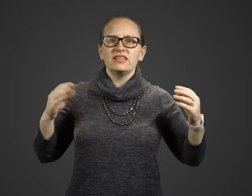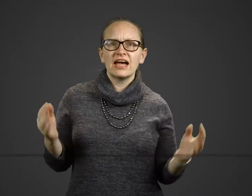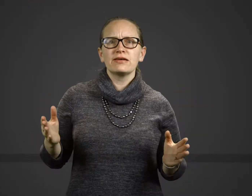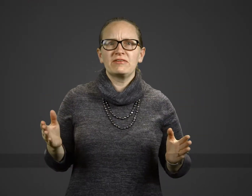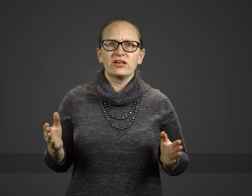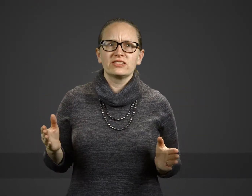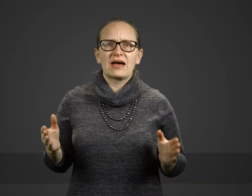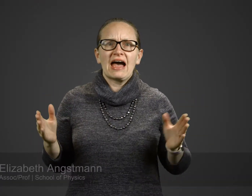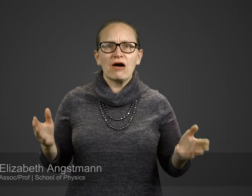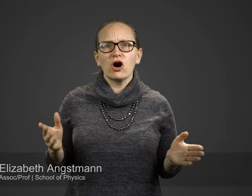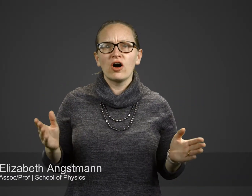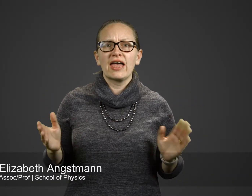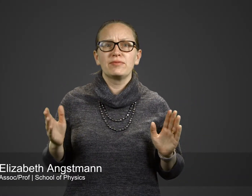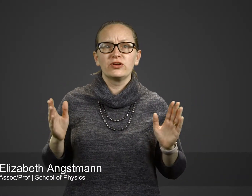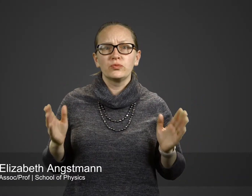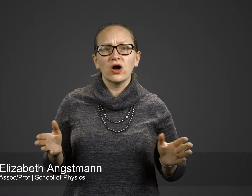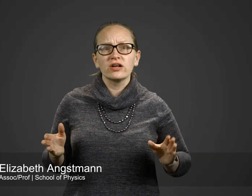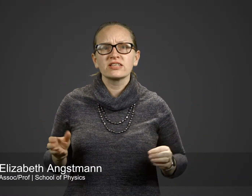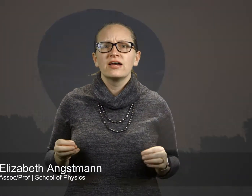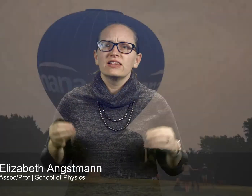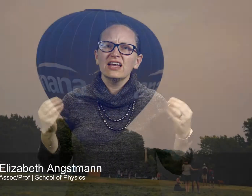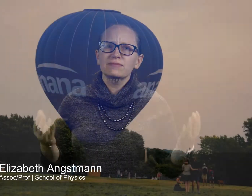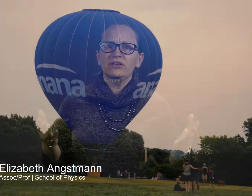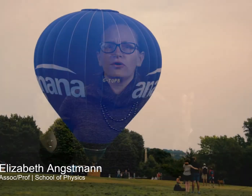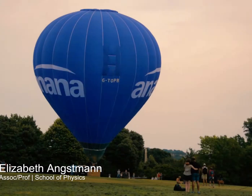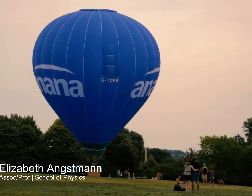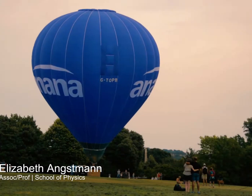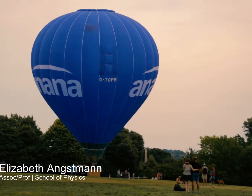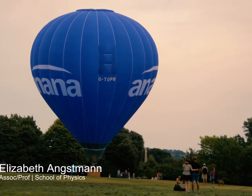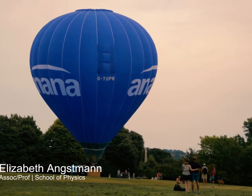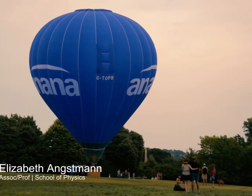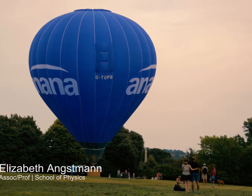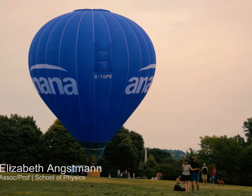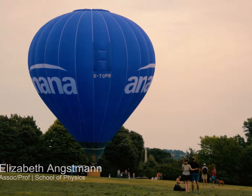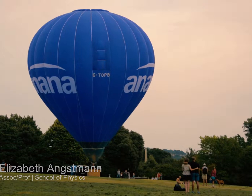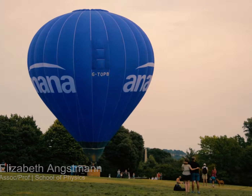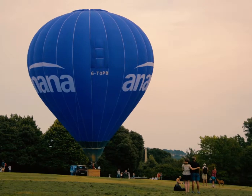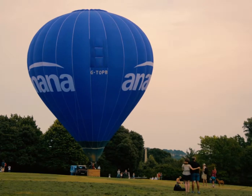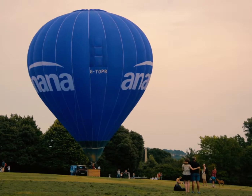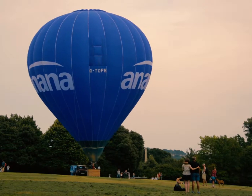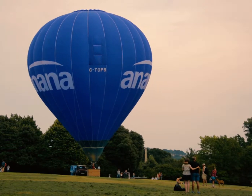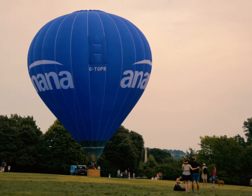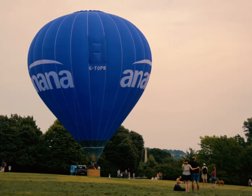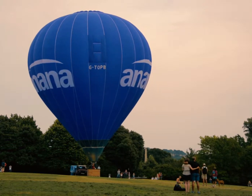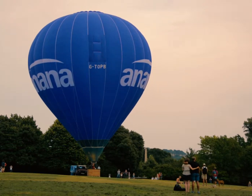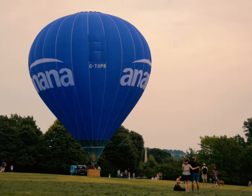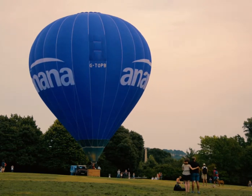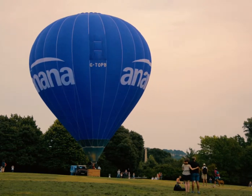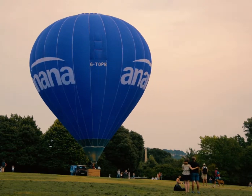Now that we've learned about how a hot air balloon works, let's put it all together and see how a hot air balloon, such as this one,